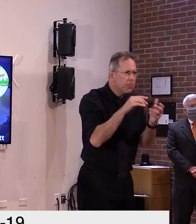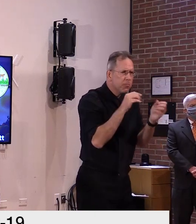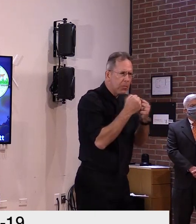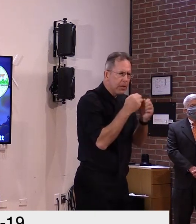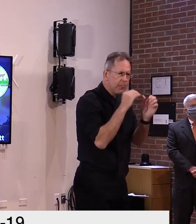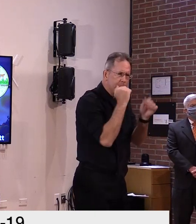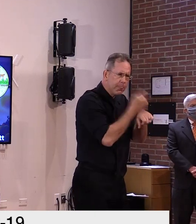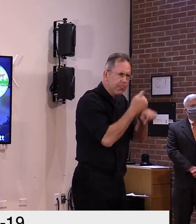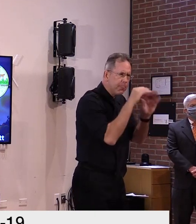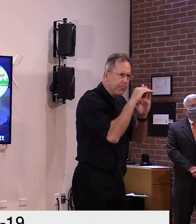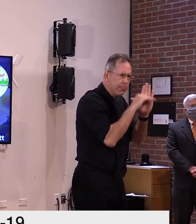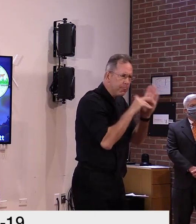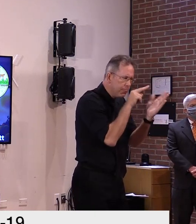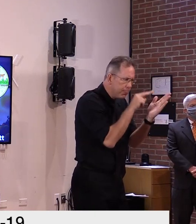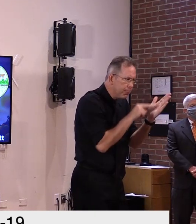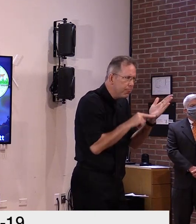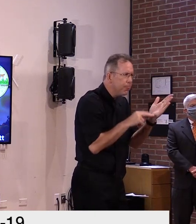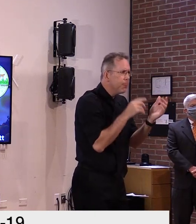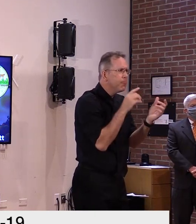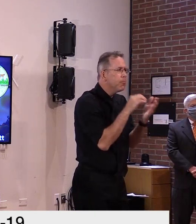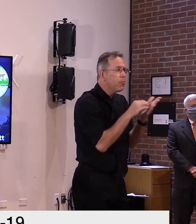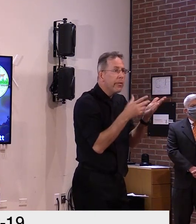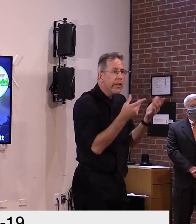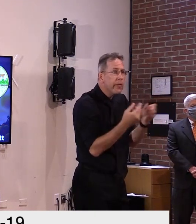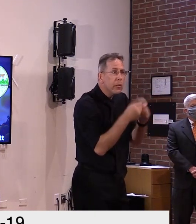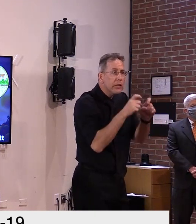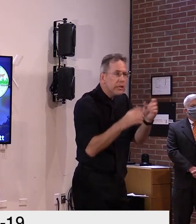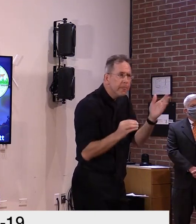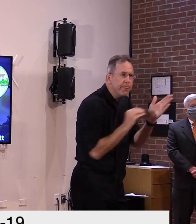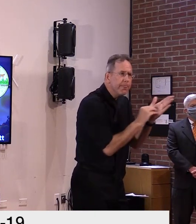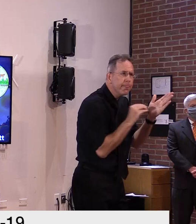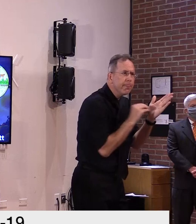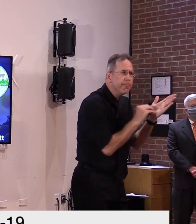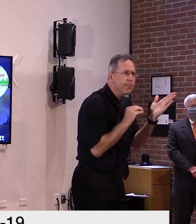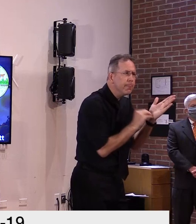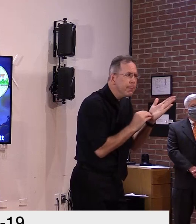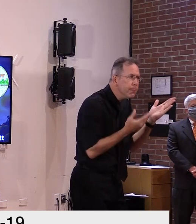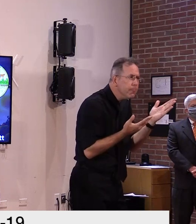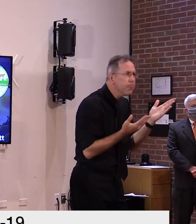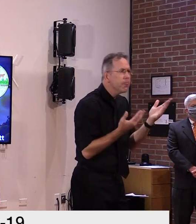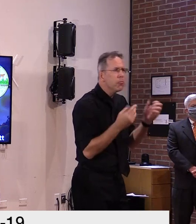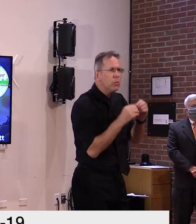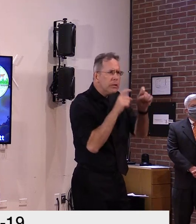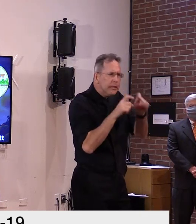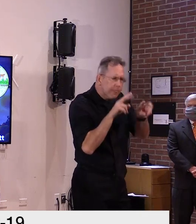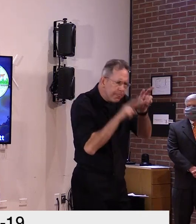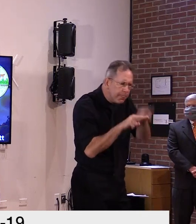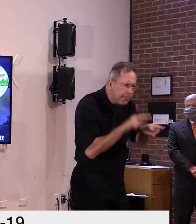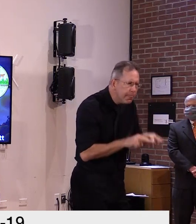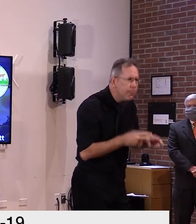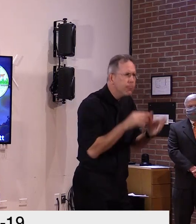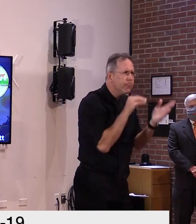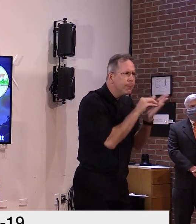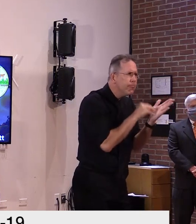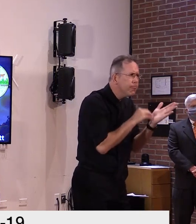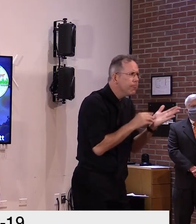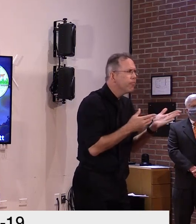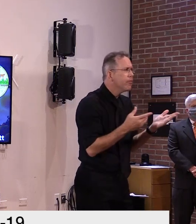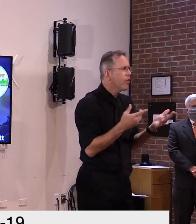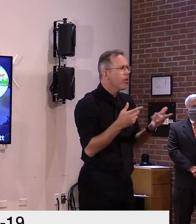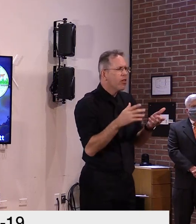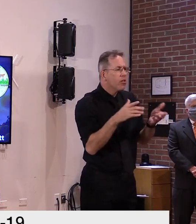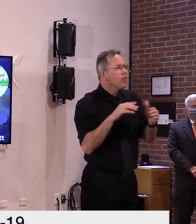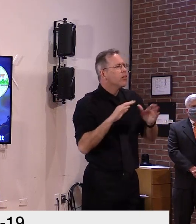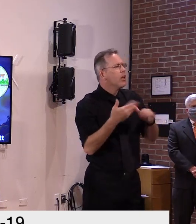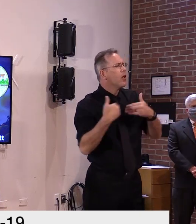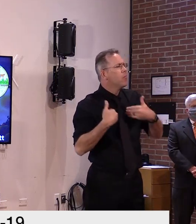obtain additional testing or recommend when they hear about a case that may have occurred at a nursing home or